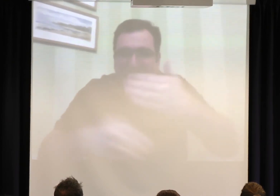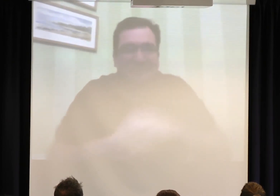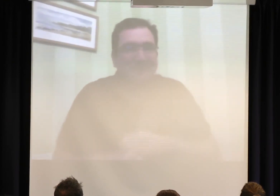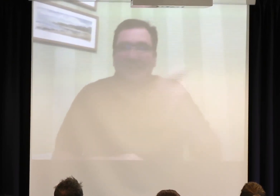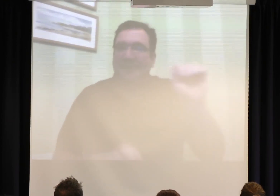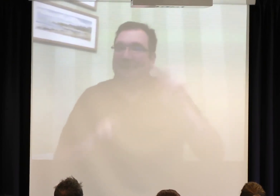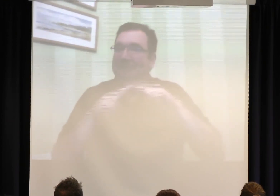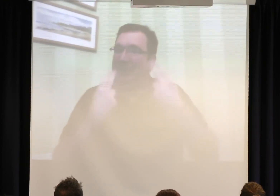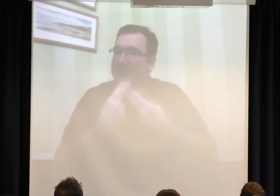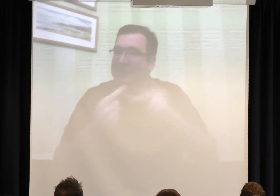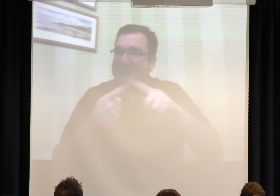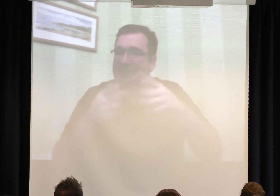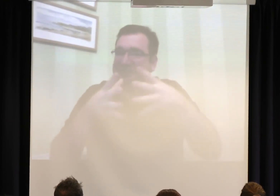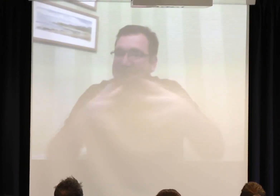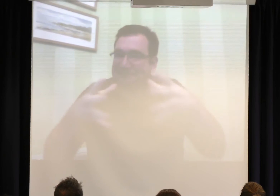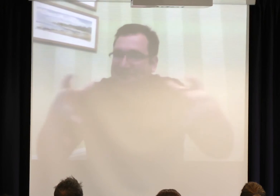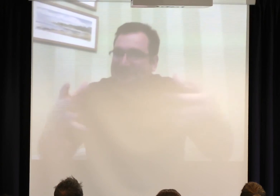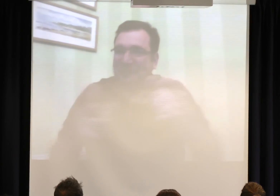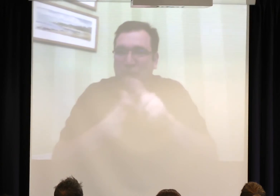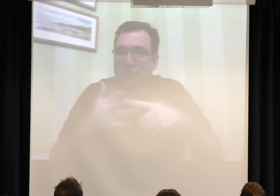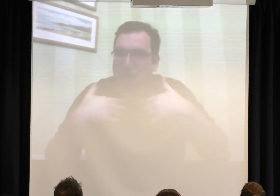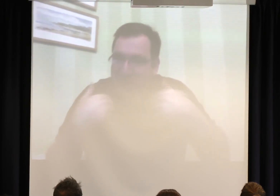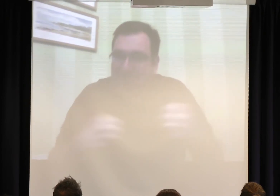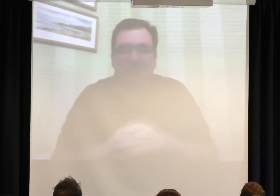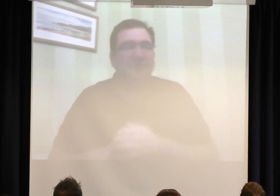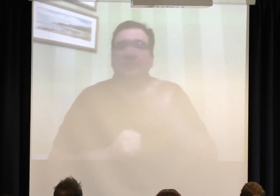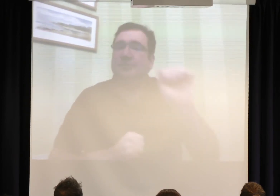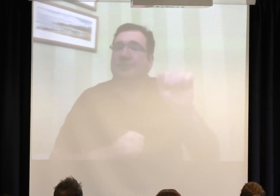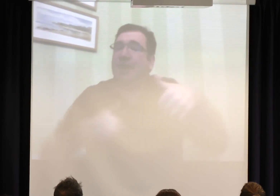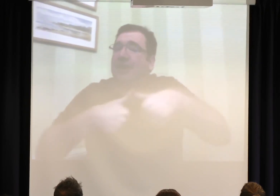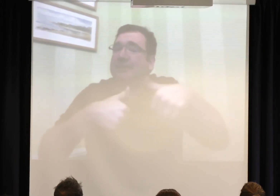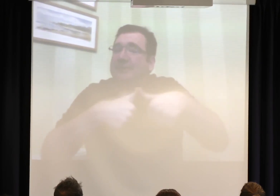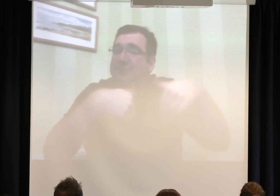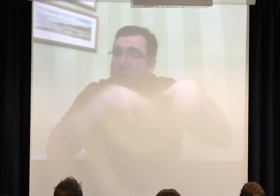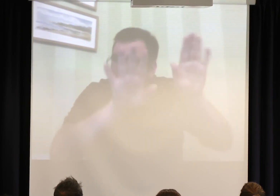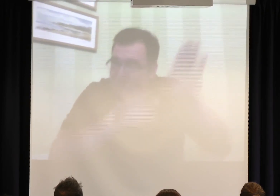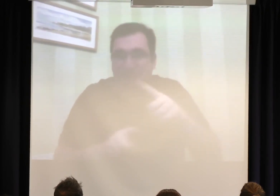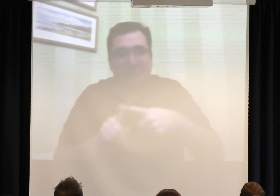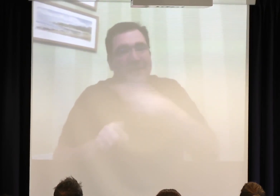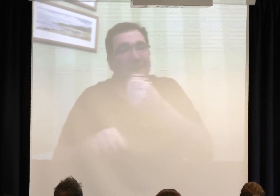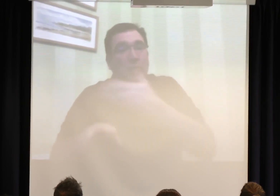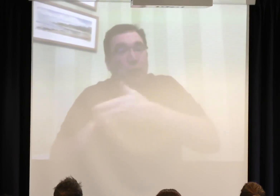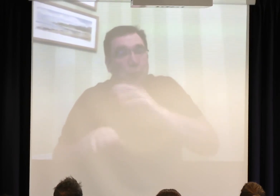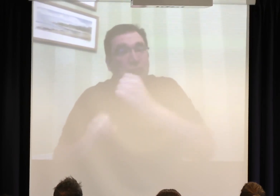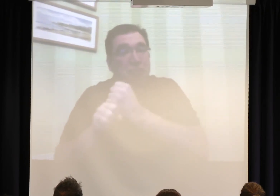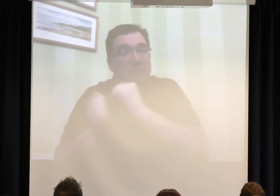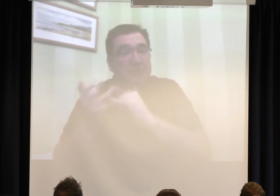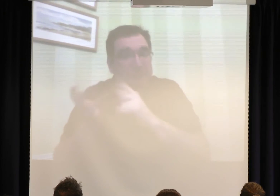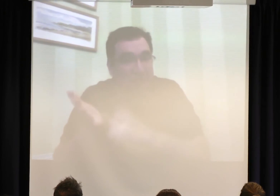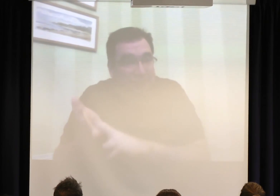Life, of course, continues on. His family is still expanding and doing very well, and his aunt has since gone, but there's a